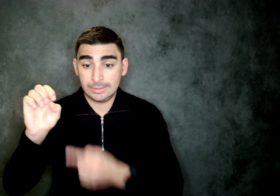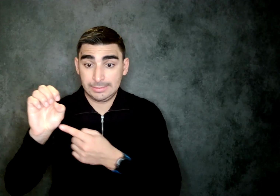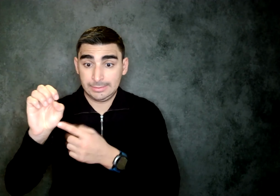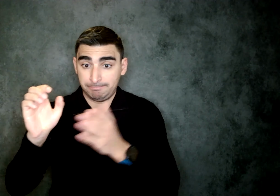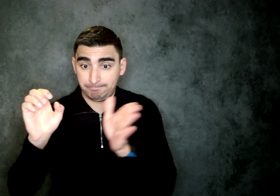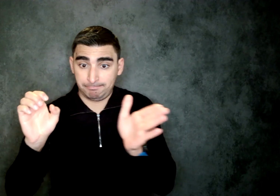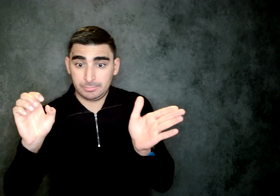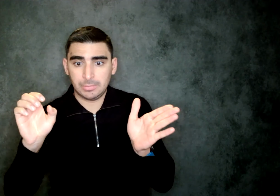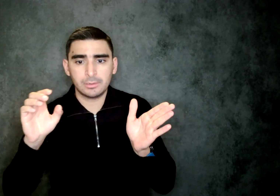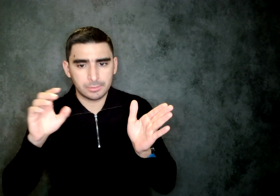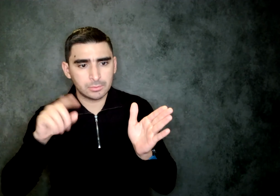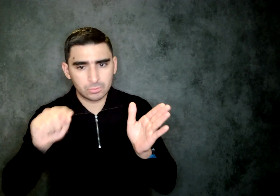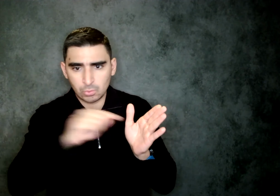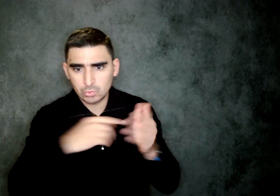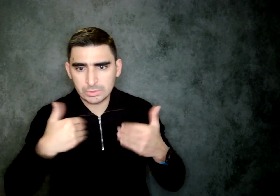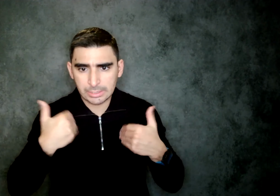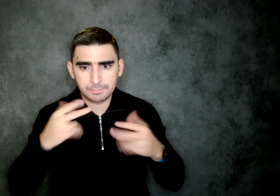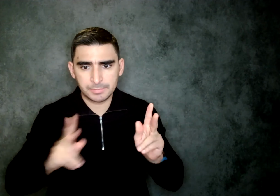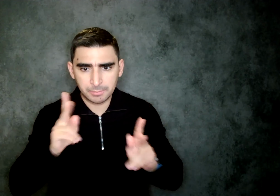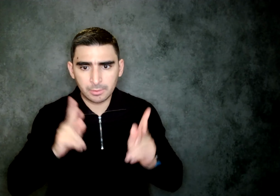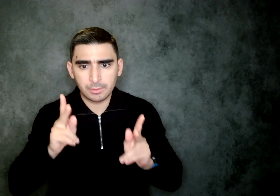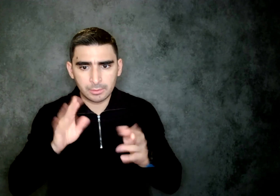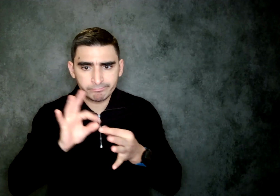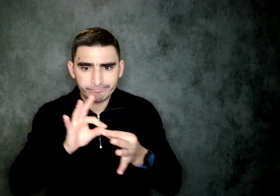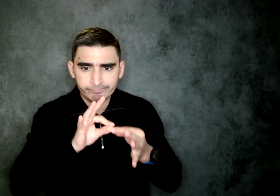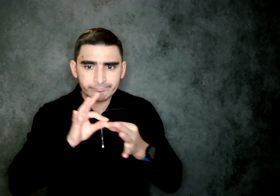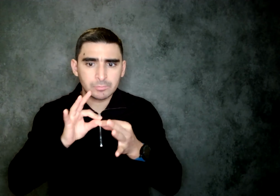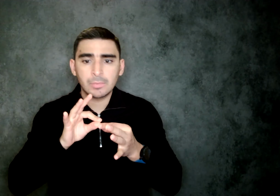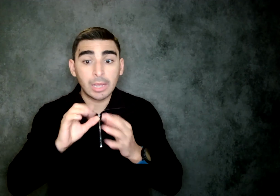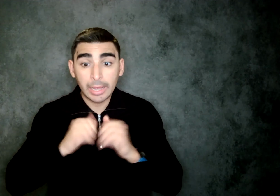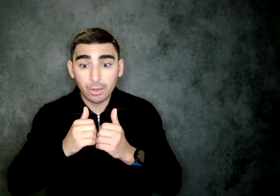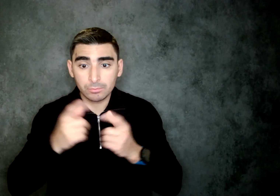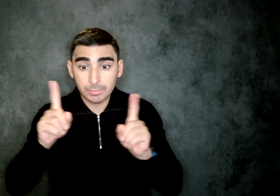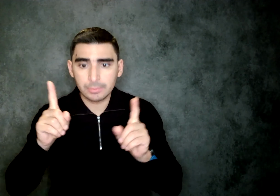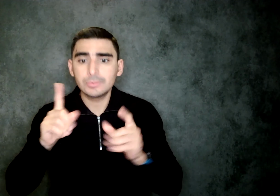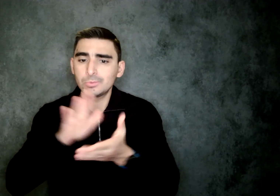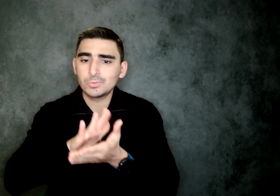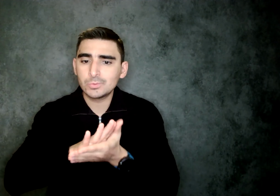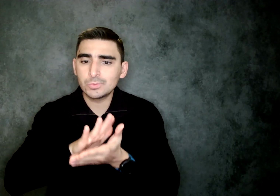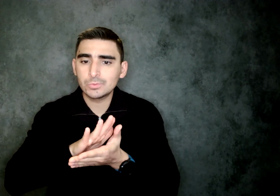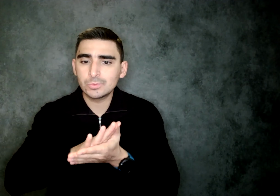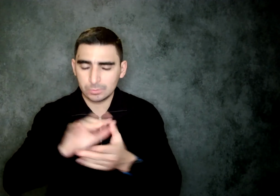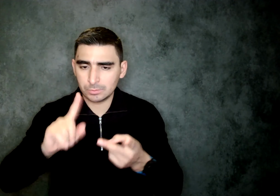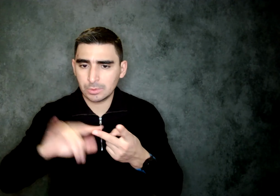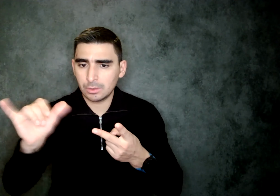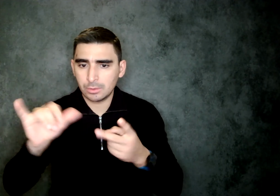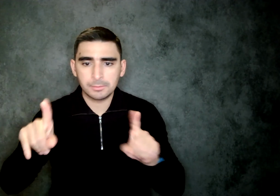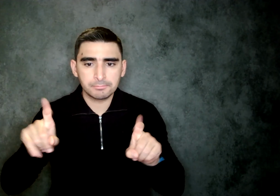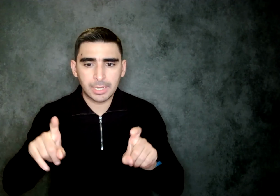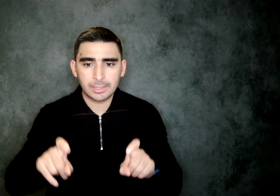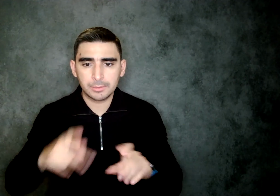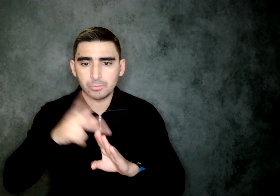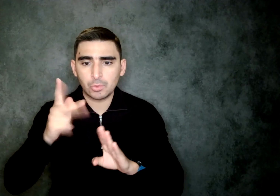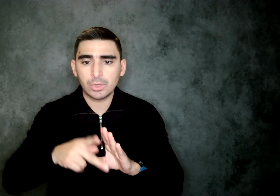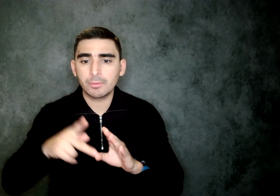reaching youth through the reaching youth through schools, and piloting a mental health urgent